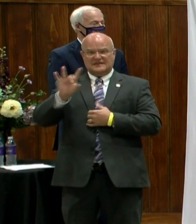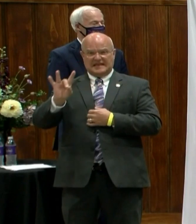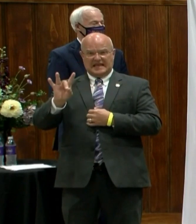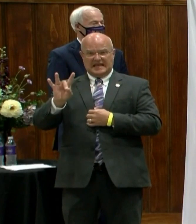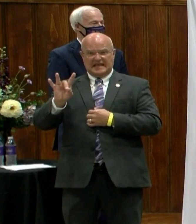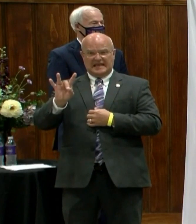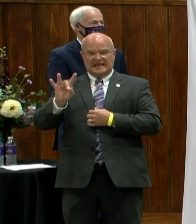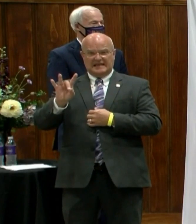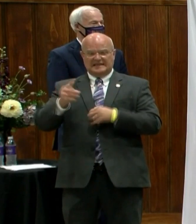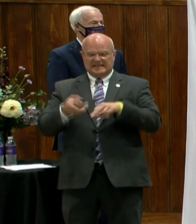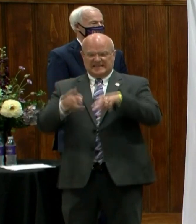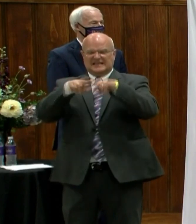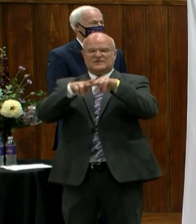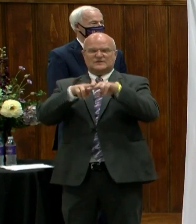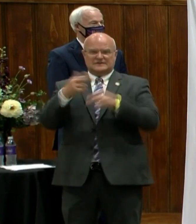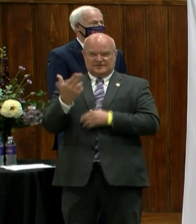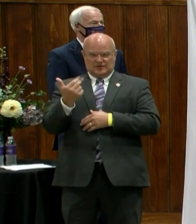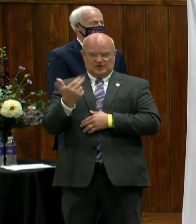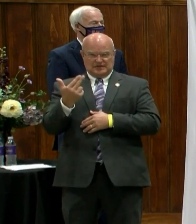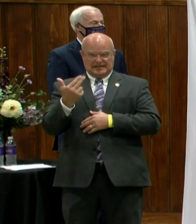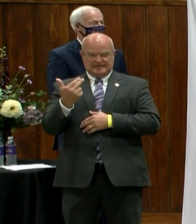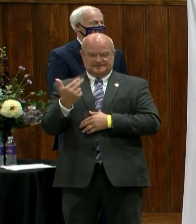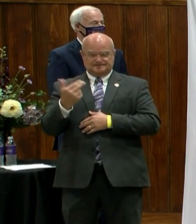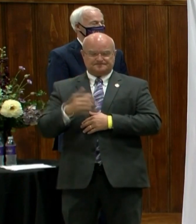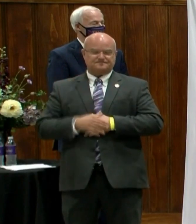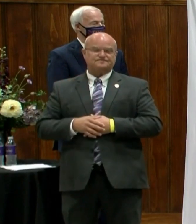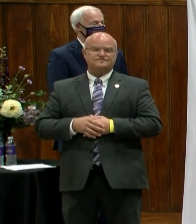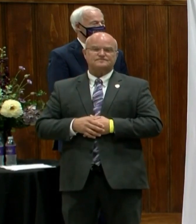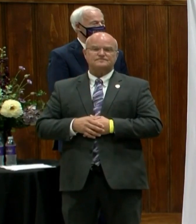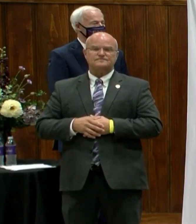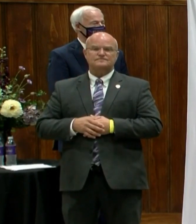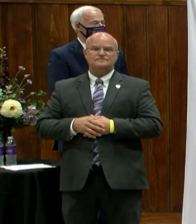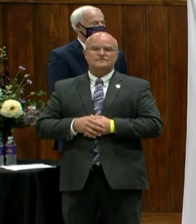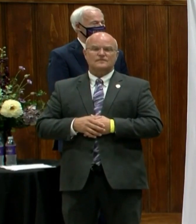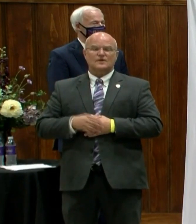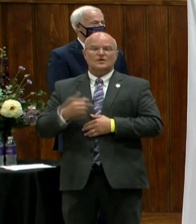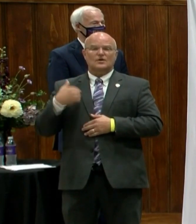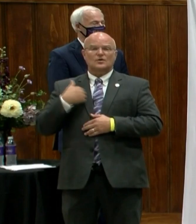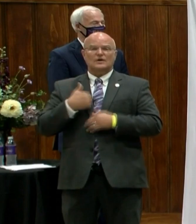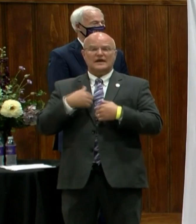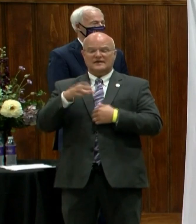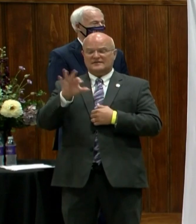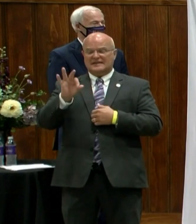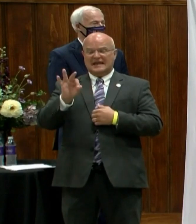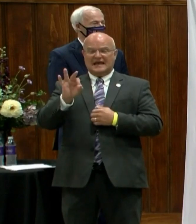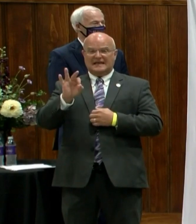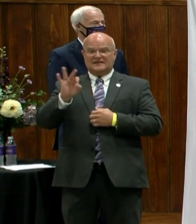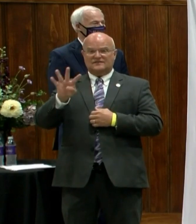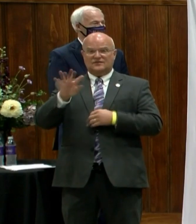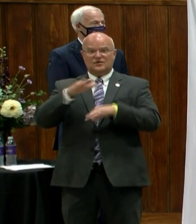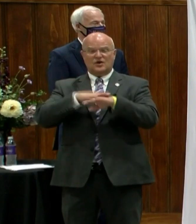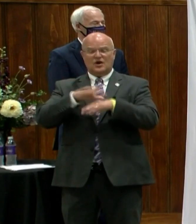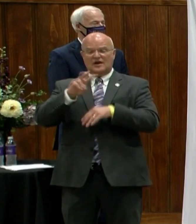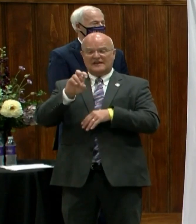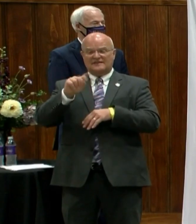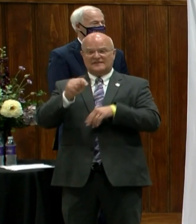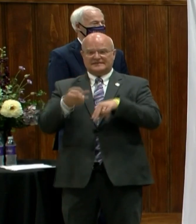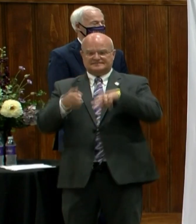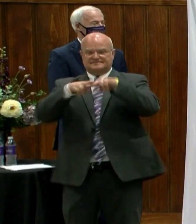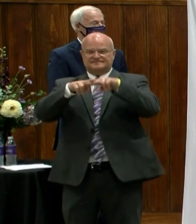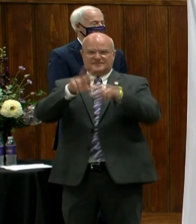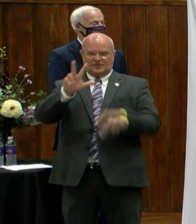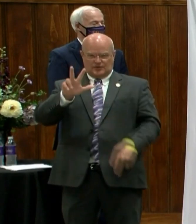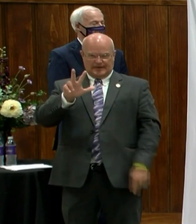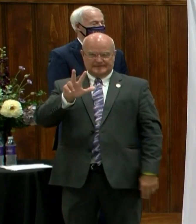458. That's a net increase of 13 from yesterday. We have 94 on a ventilator. That's up 3